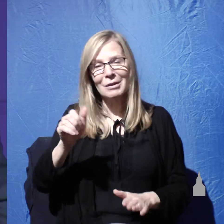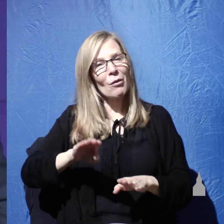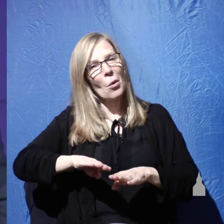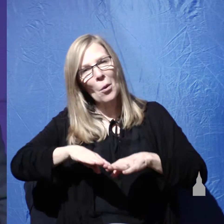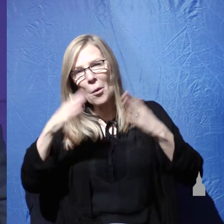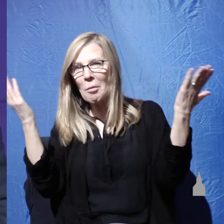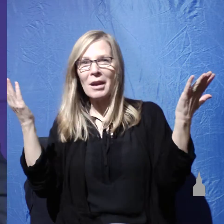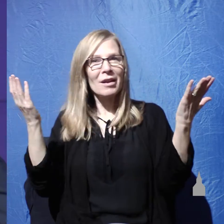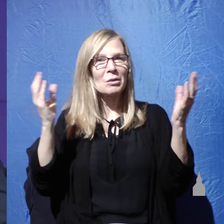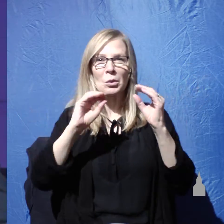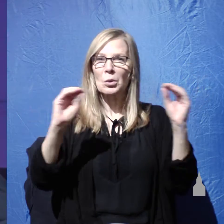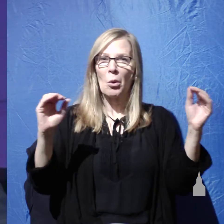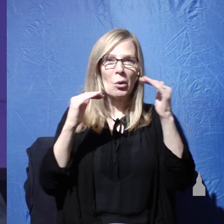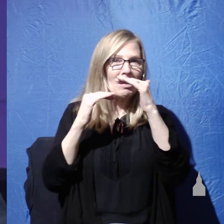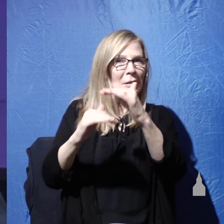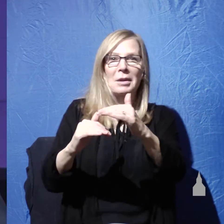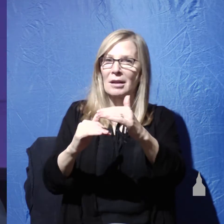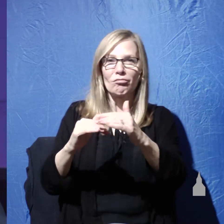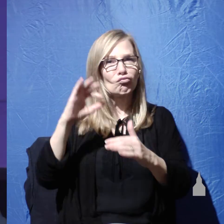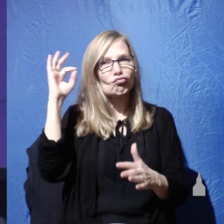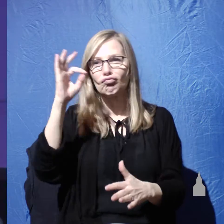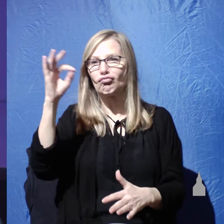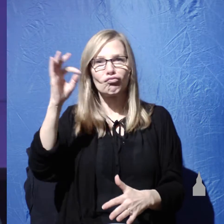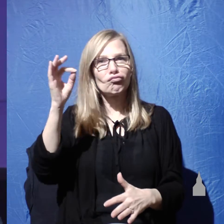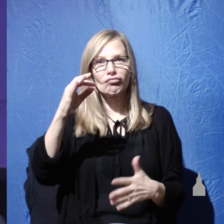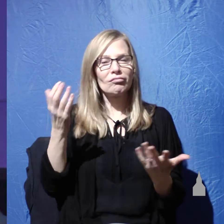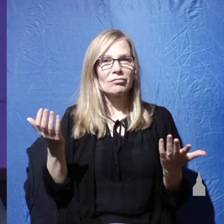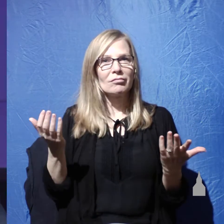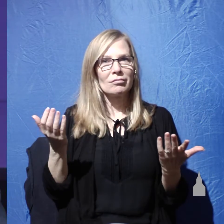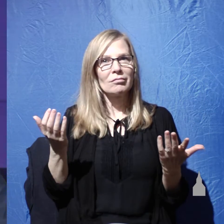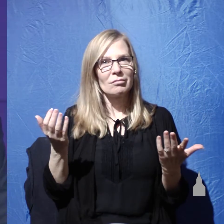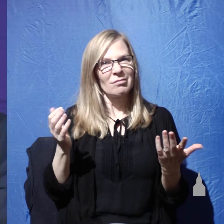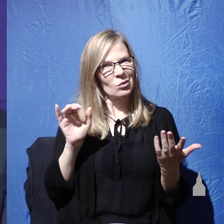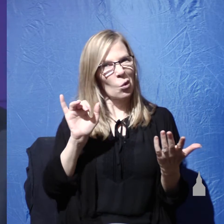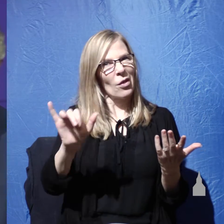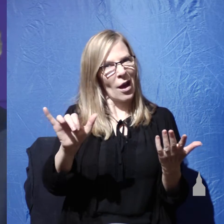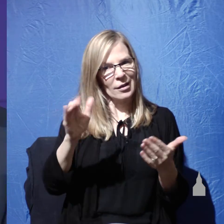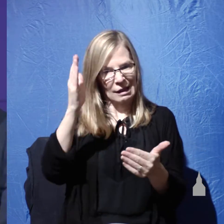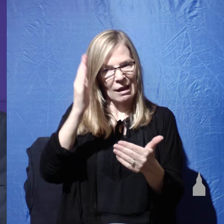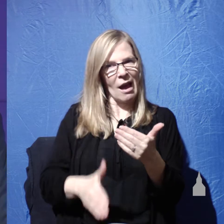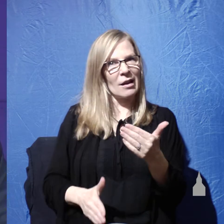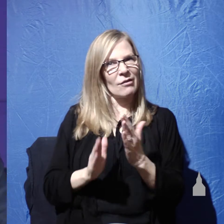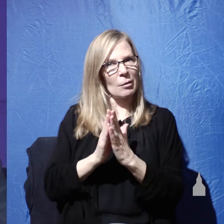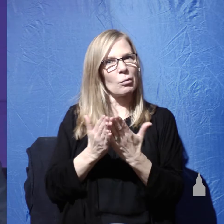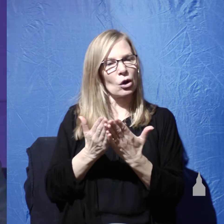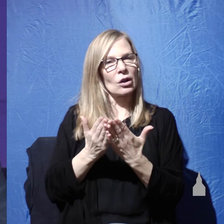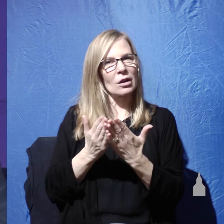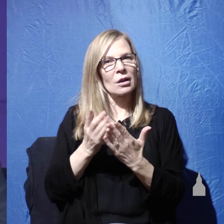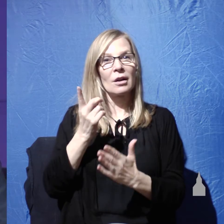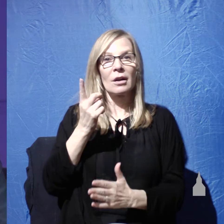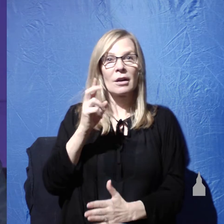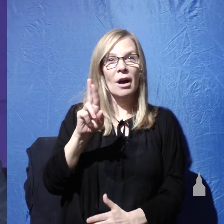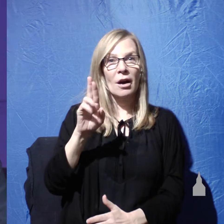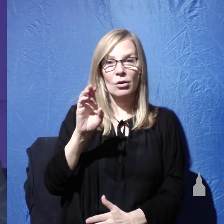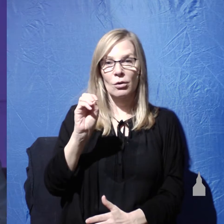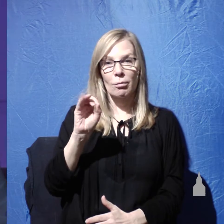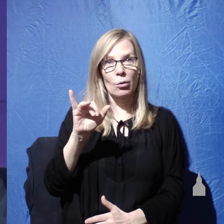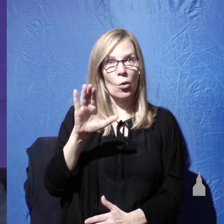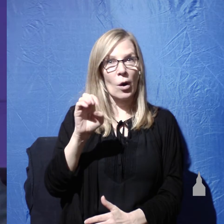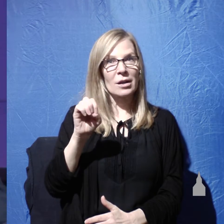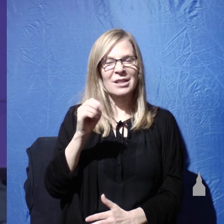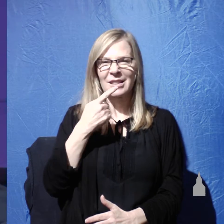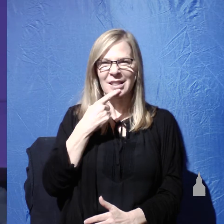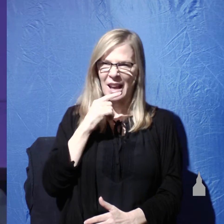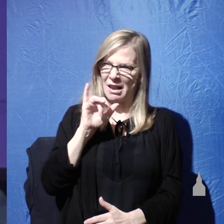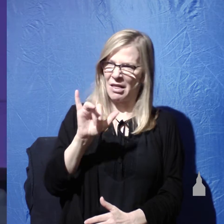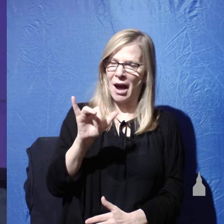unhindered." Concerning this unusual, and it really is an unusual ending of a book, Dr. James Montgomery Boyce, he wrote this.